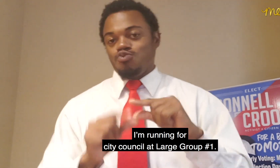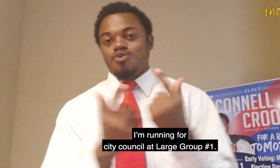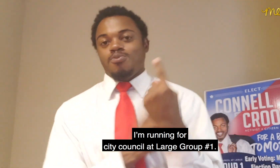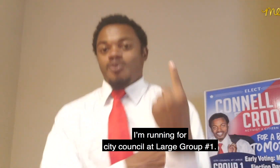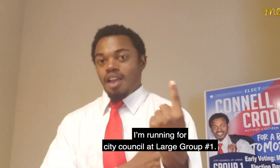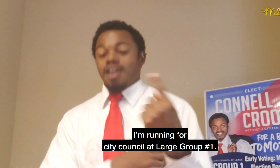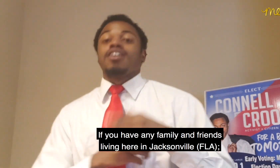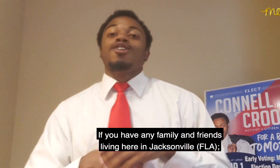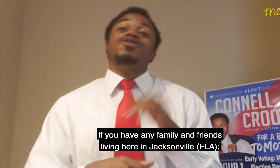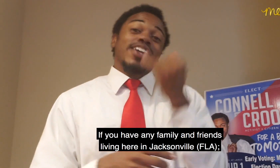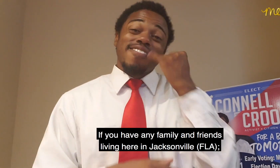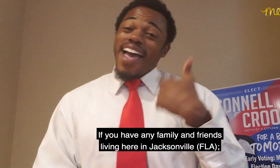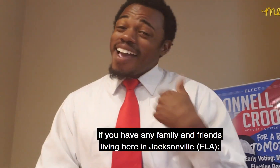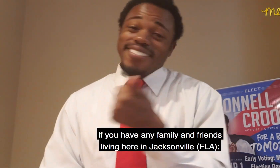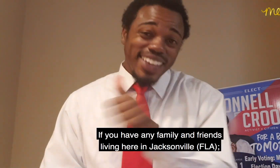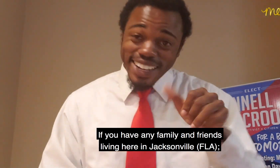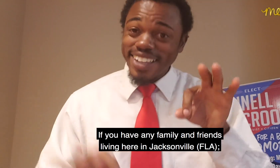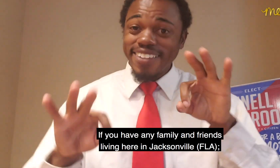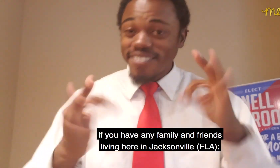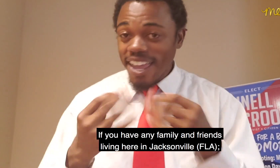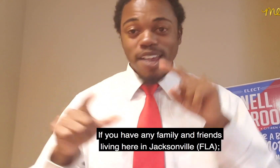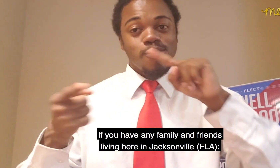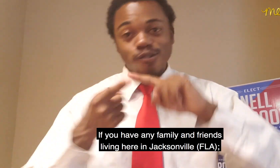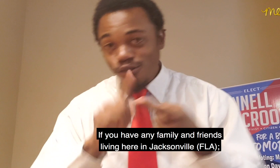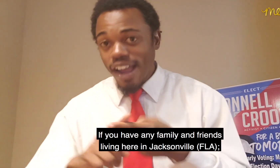1. If you have any family